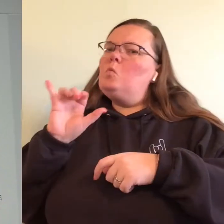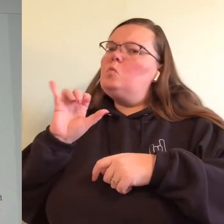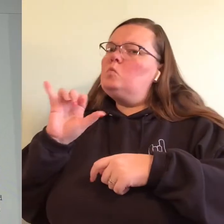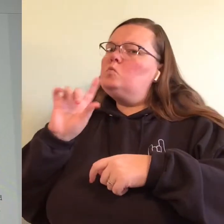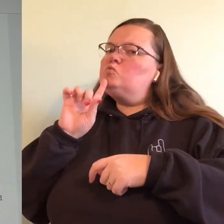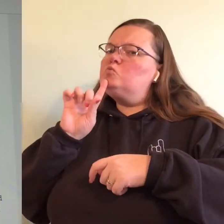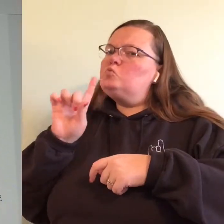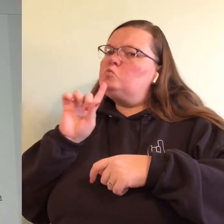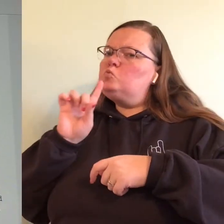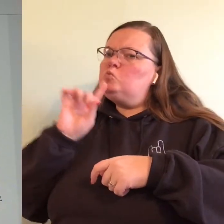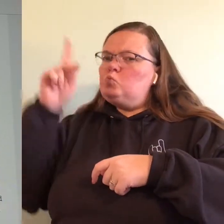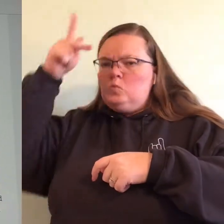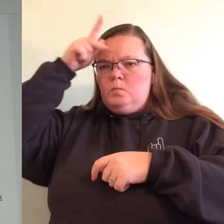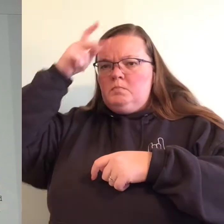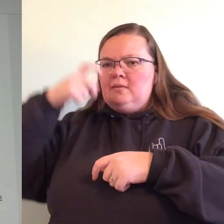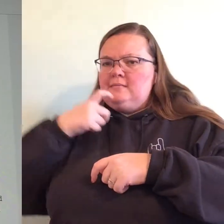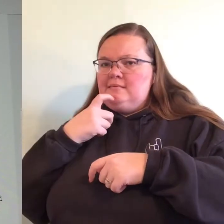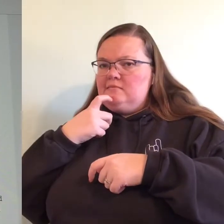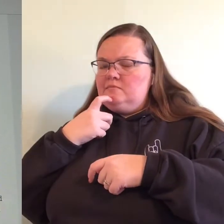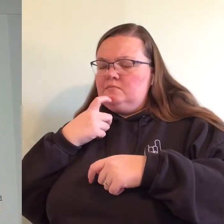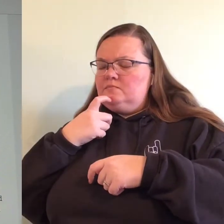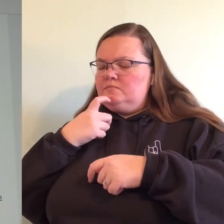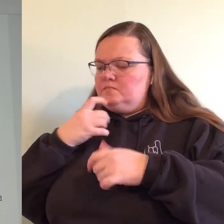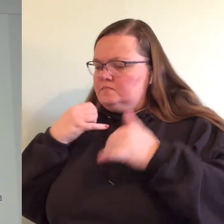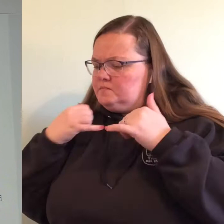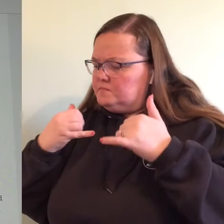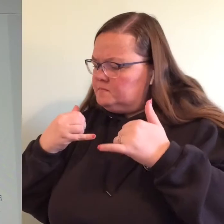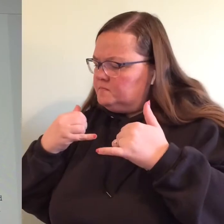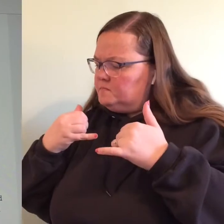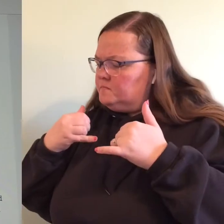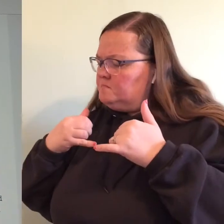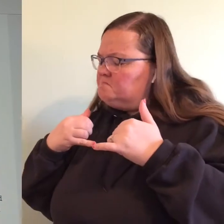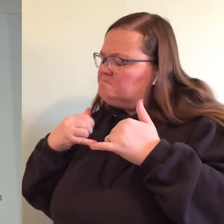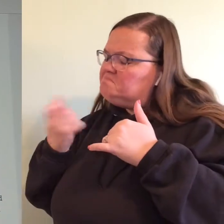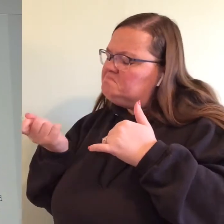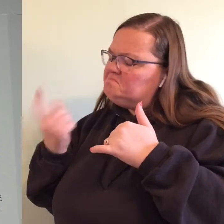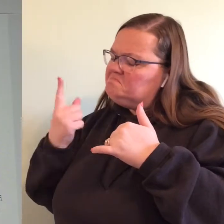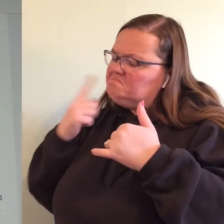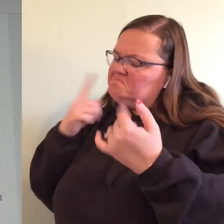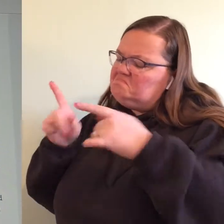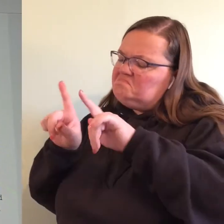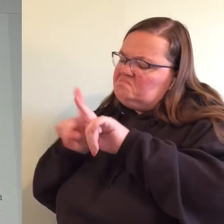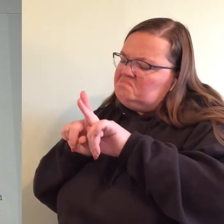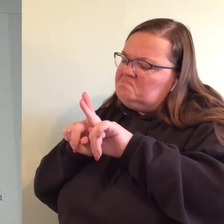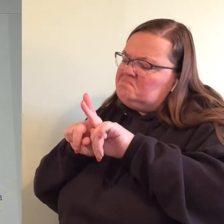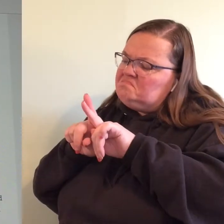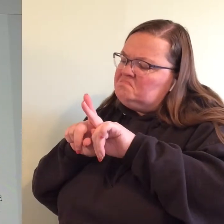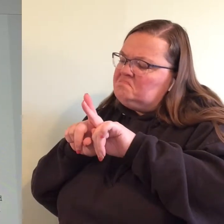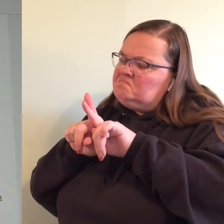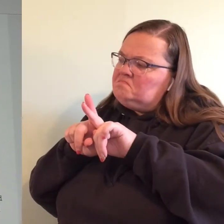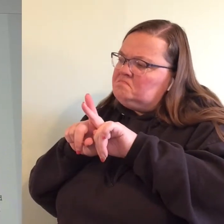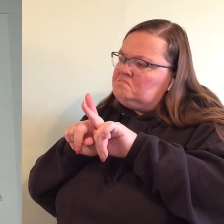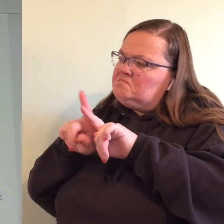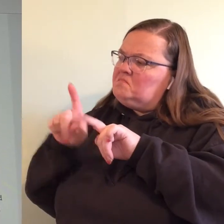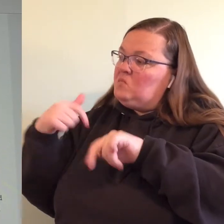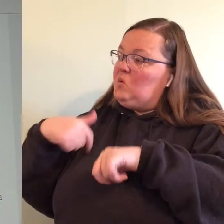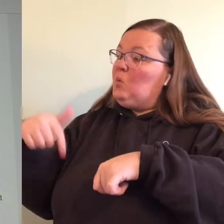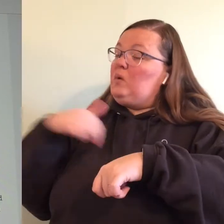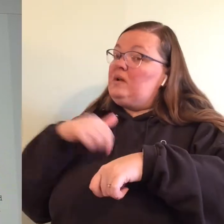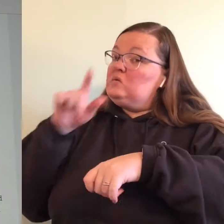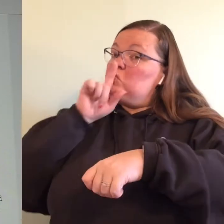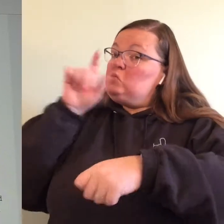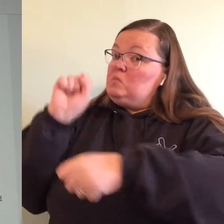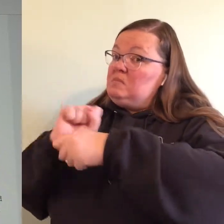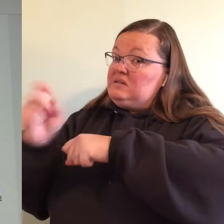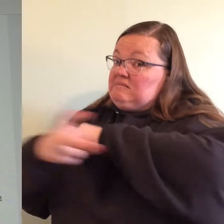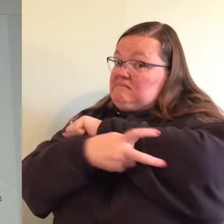way," said Peter. "Of course, now that you put it that way, I see. No one could say you